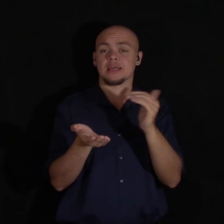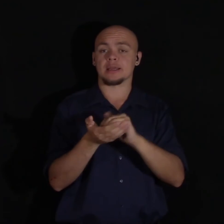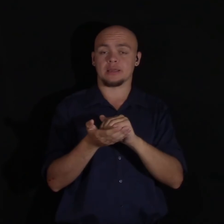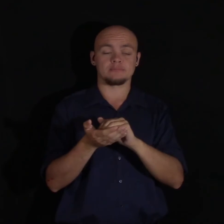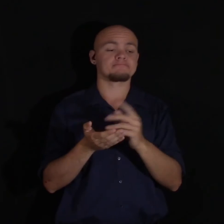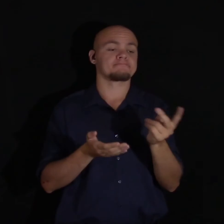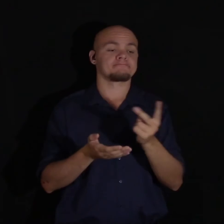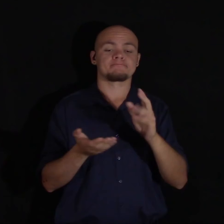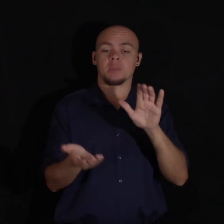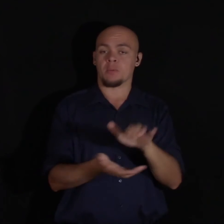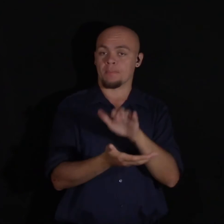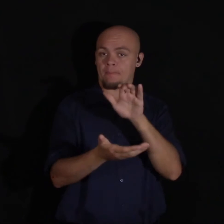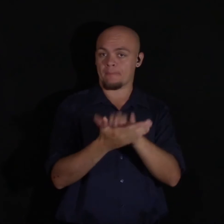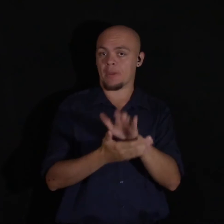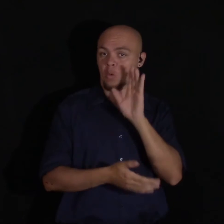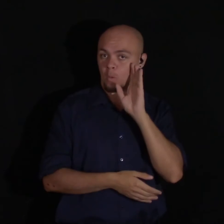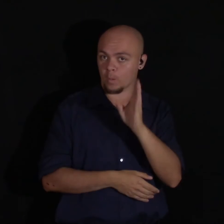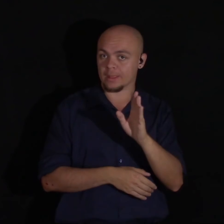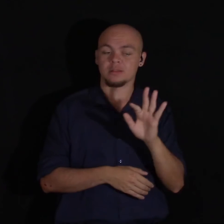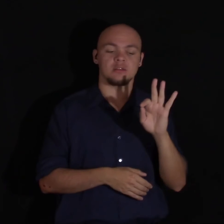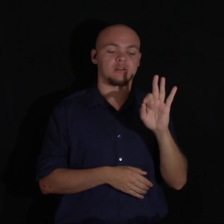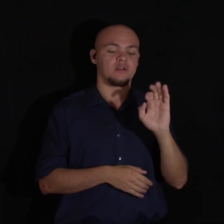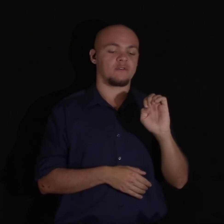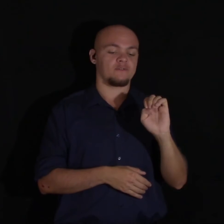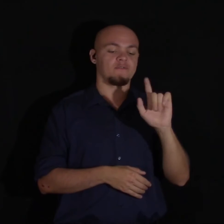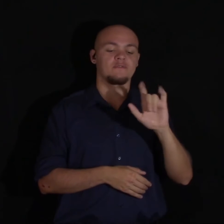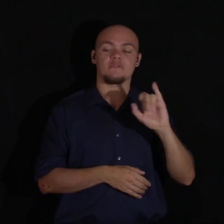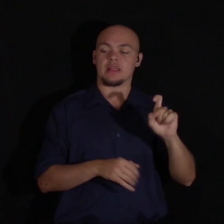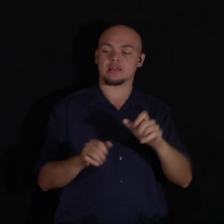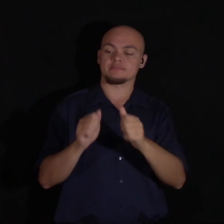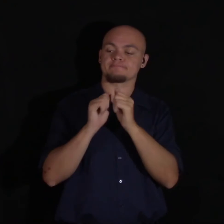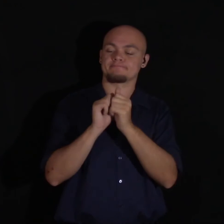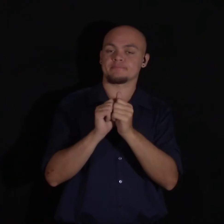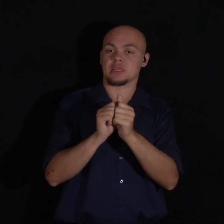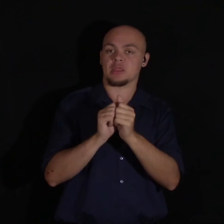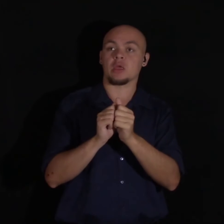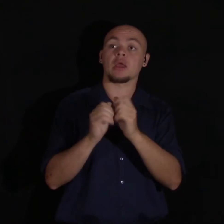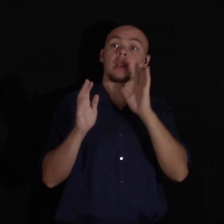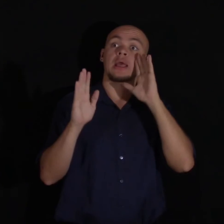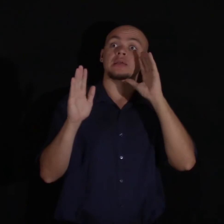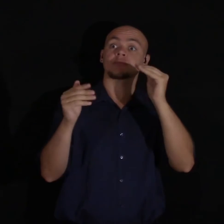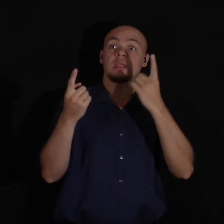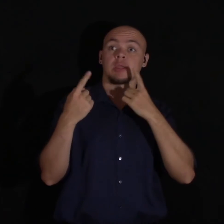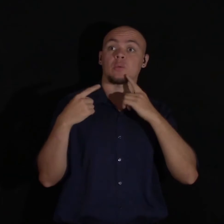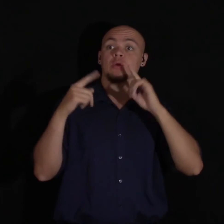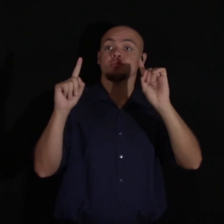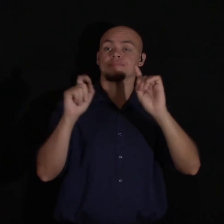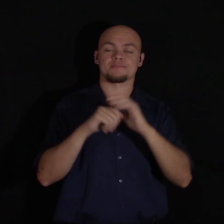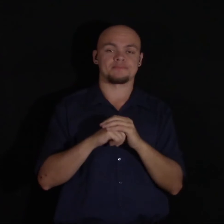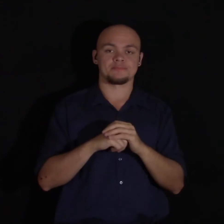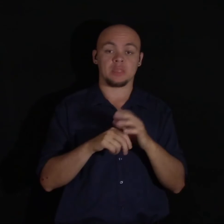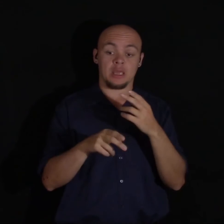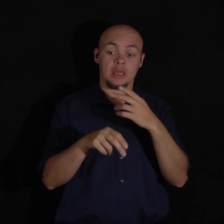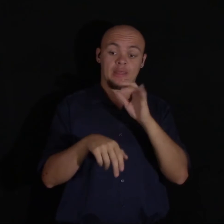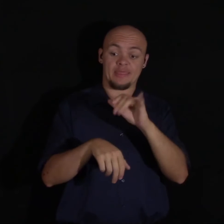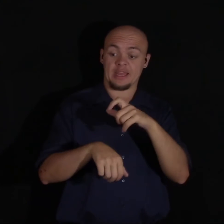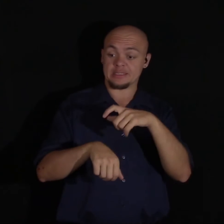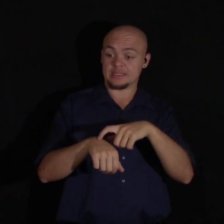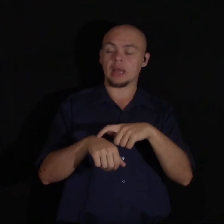deliverer, and Felix remained with them in expectation of that event, and in the meantime he enjoyed the society of the